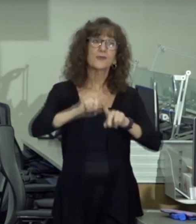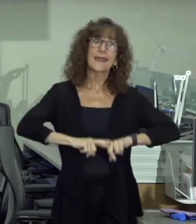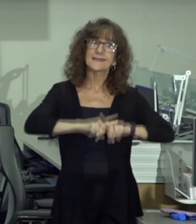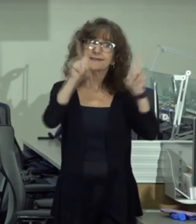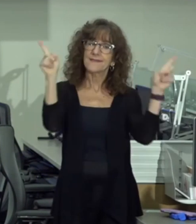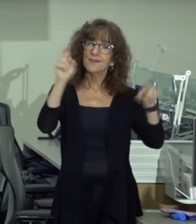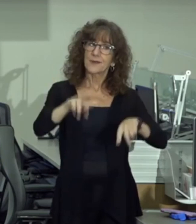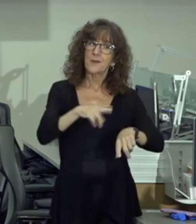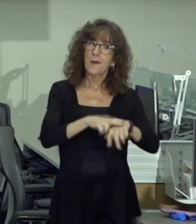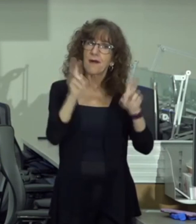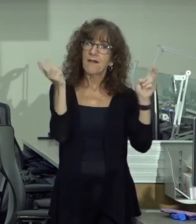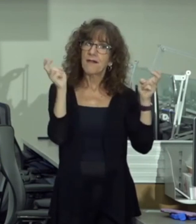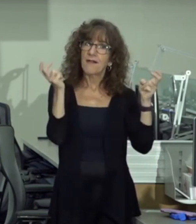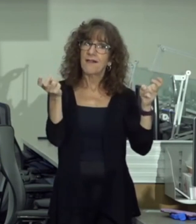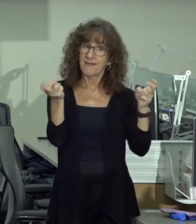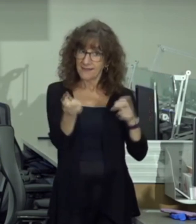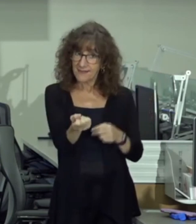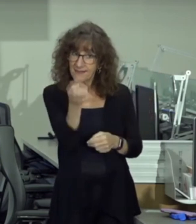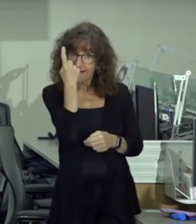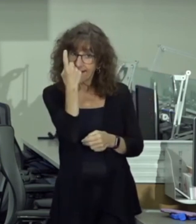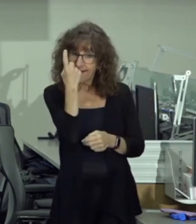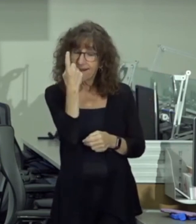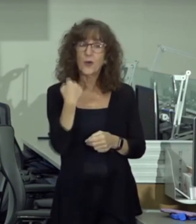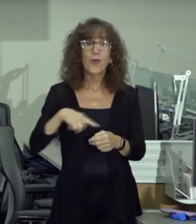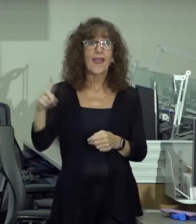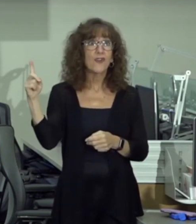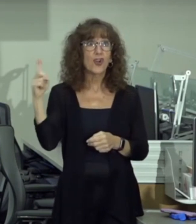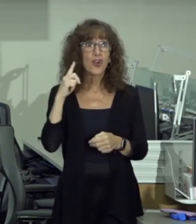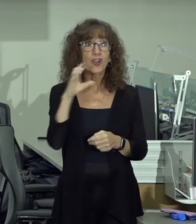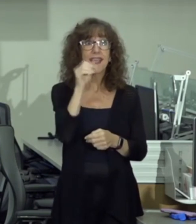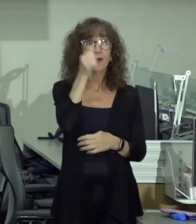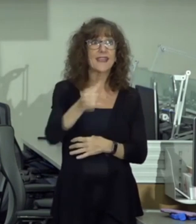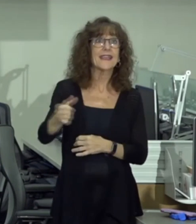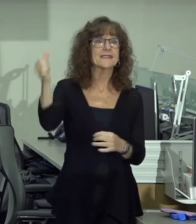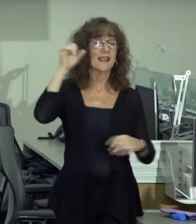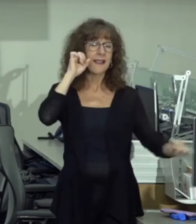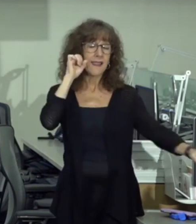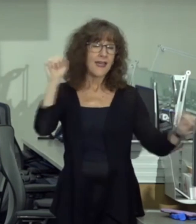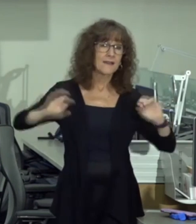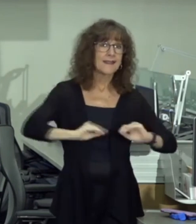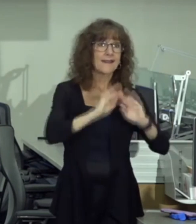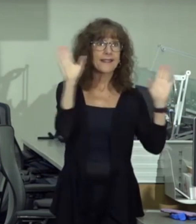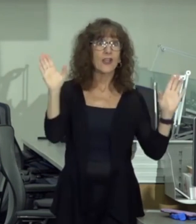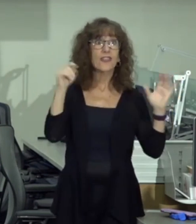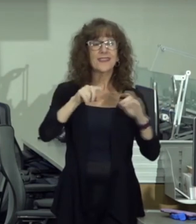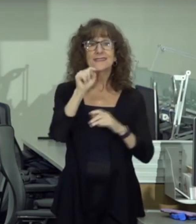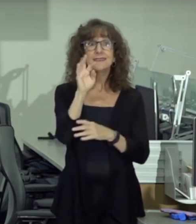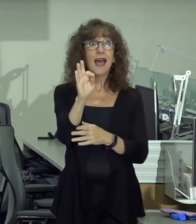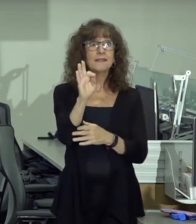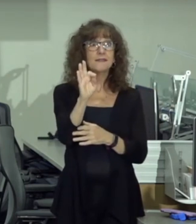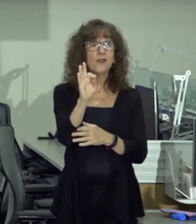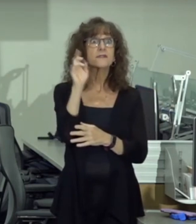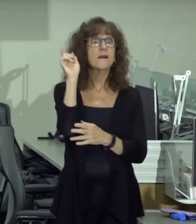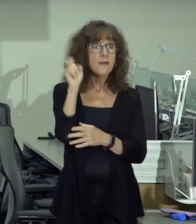different normal. Make no mistake, we have heard the county executive loud and clear. This is a task force